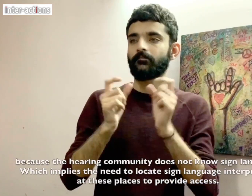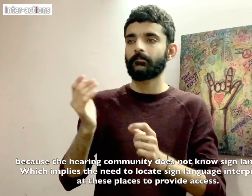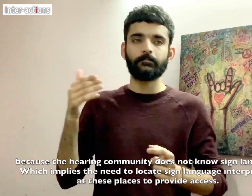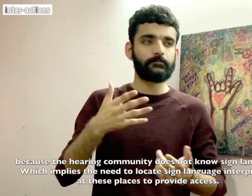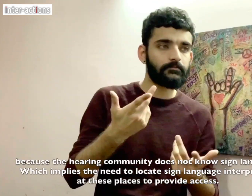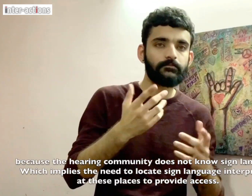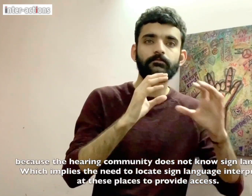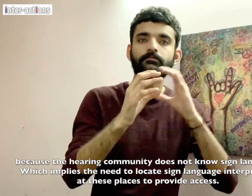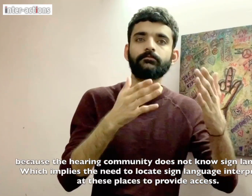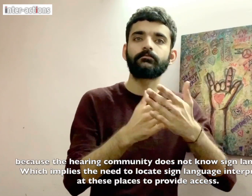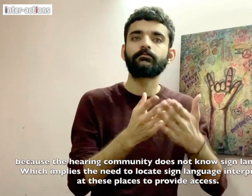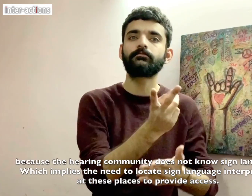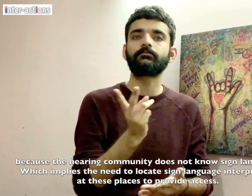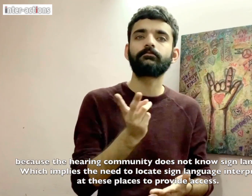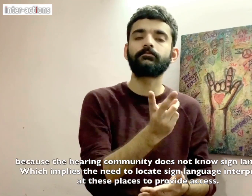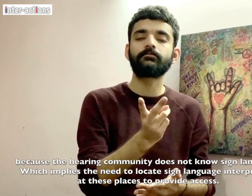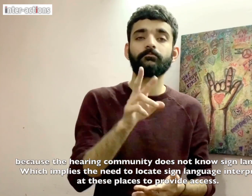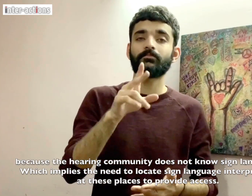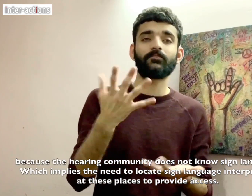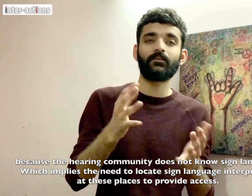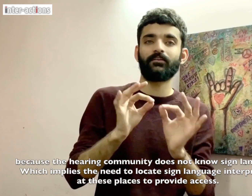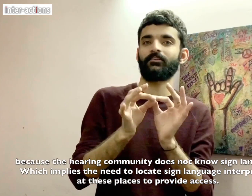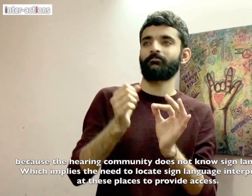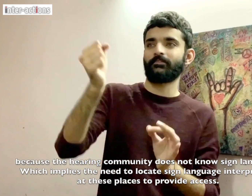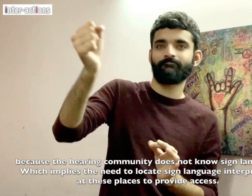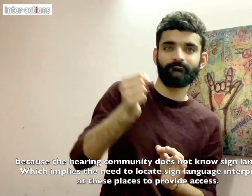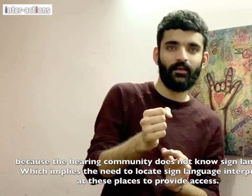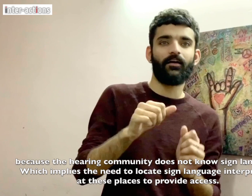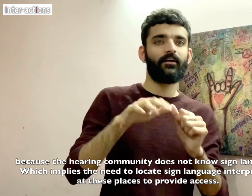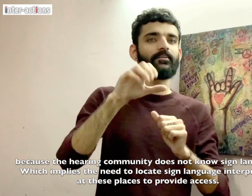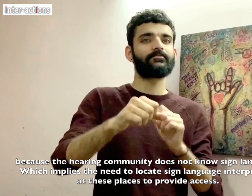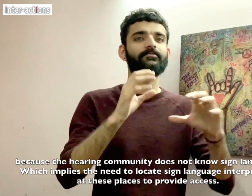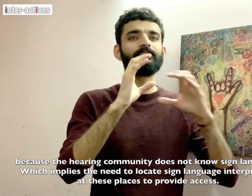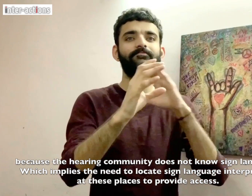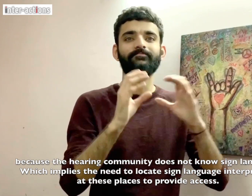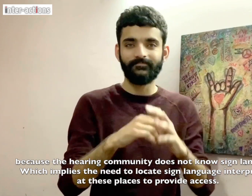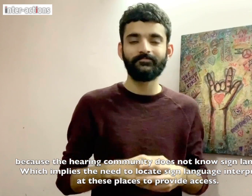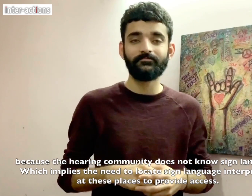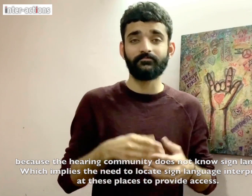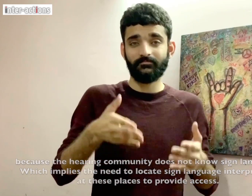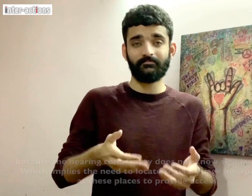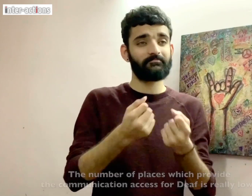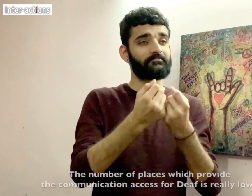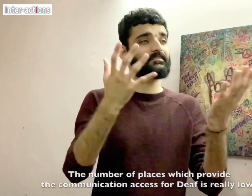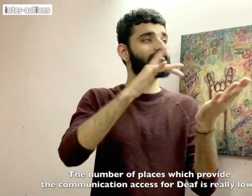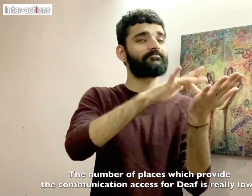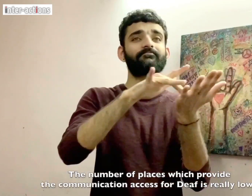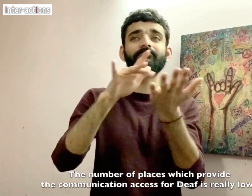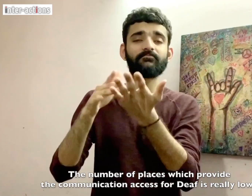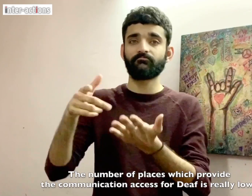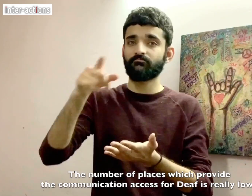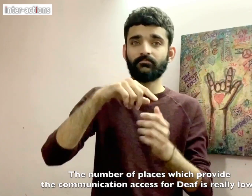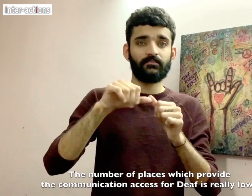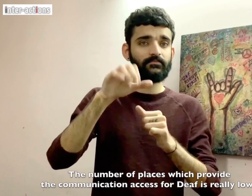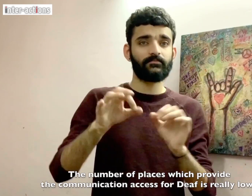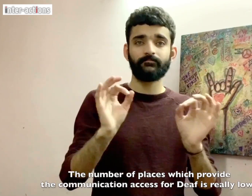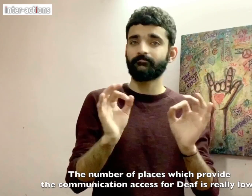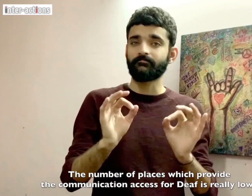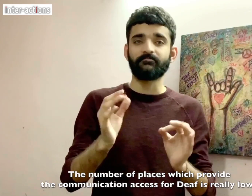time because the hearing community does not know sign language, which implies the need to locate sign language interpreters at these places to provide access. The number of